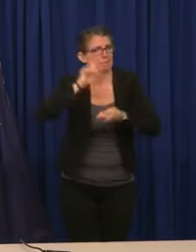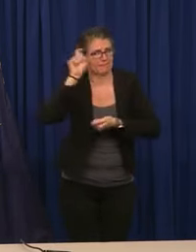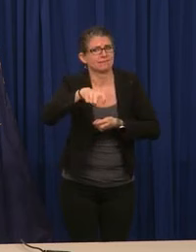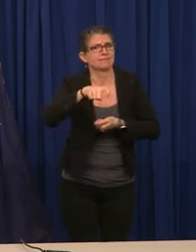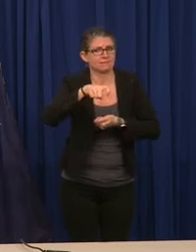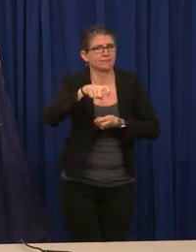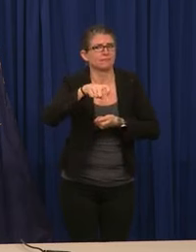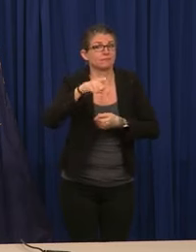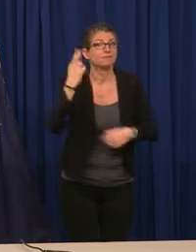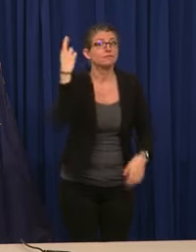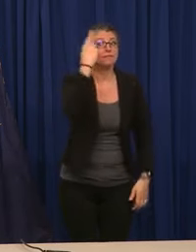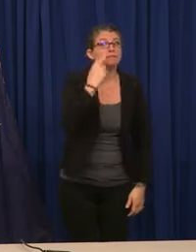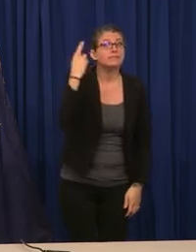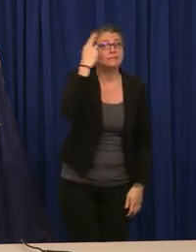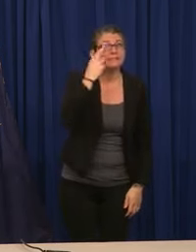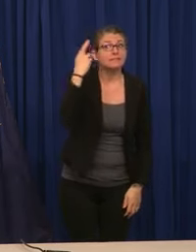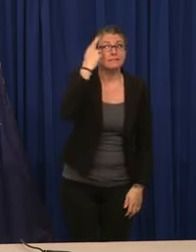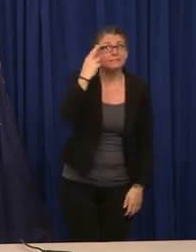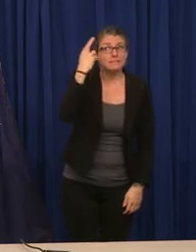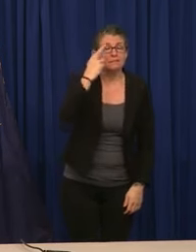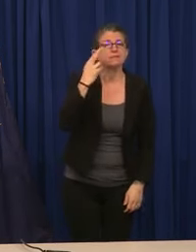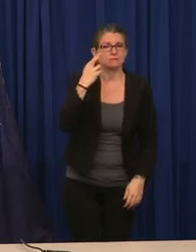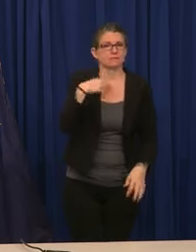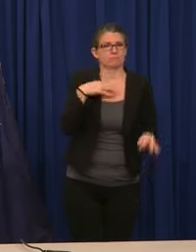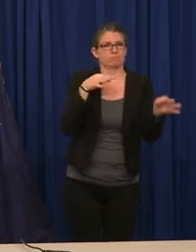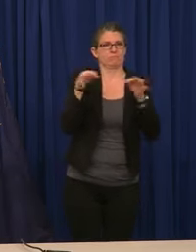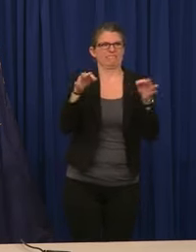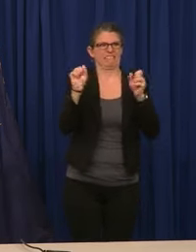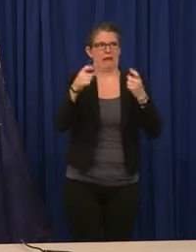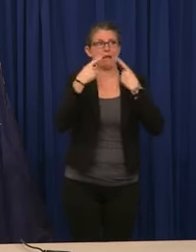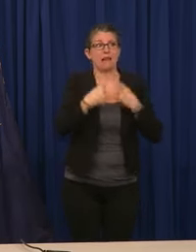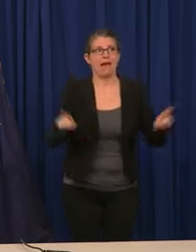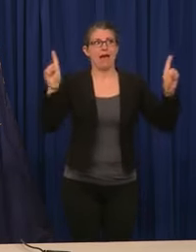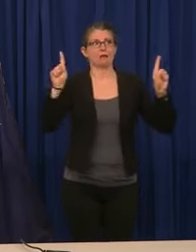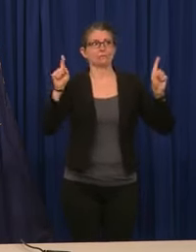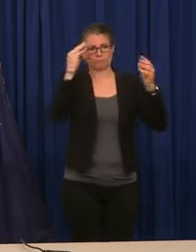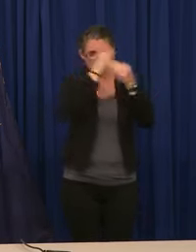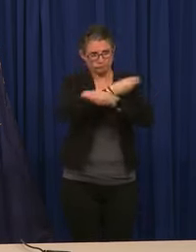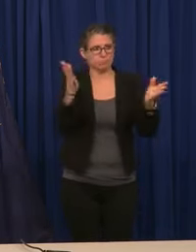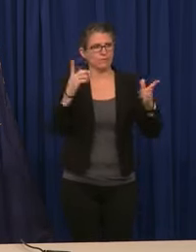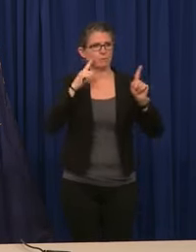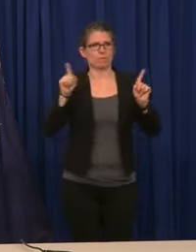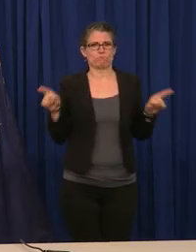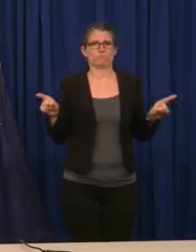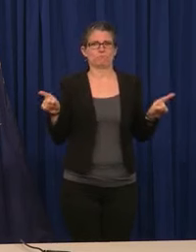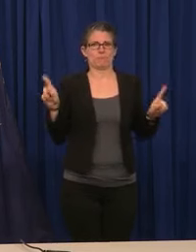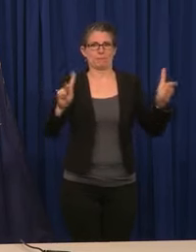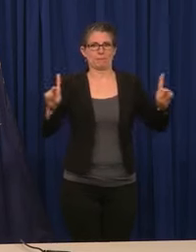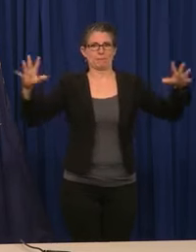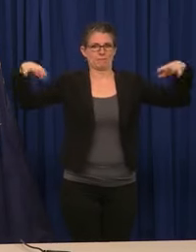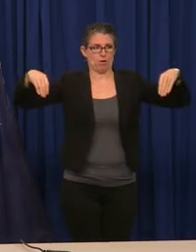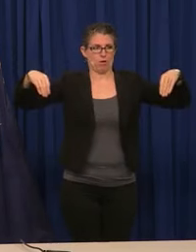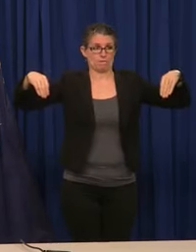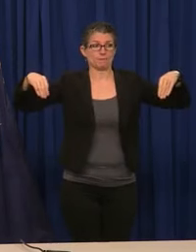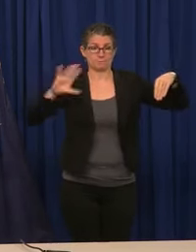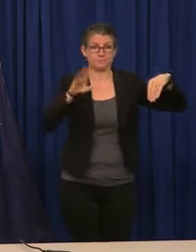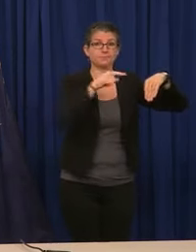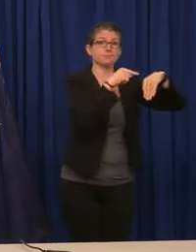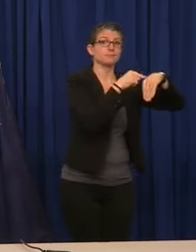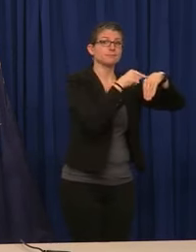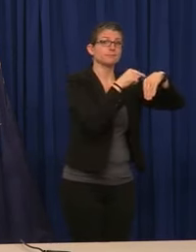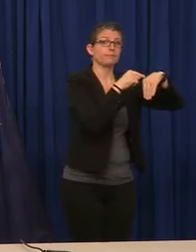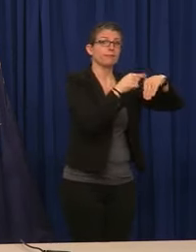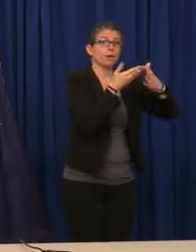critical. A fair amount of the personal protective equipment that is used by frontline